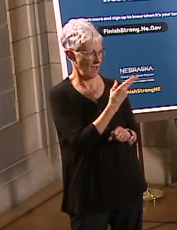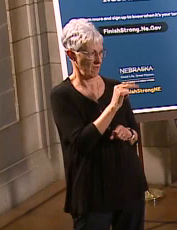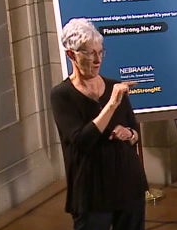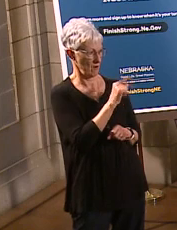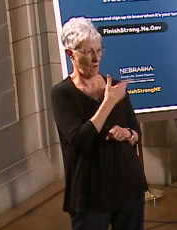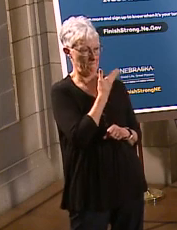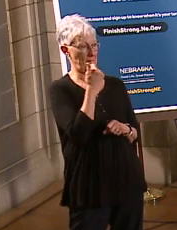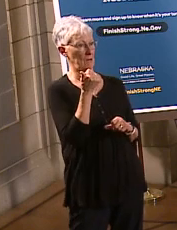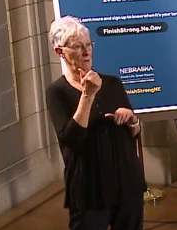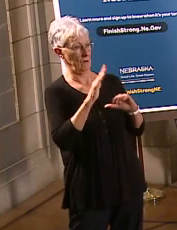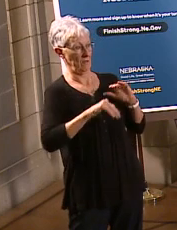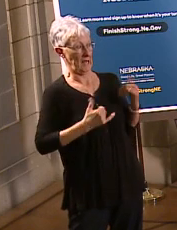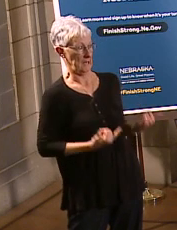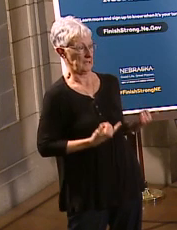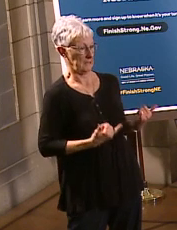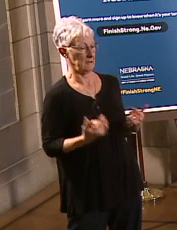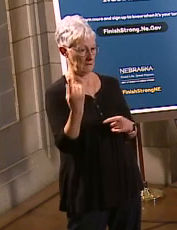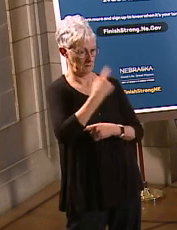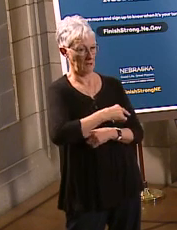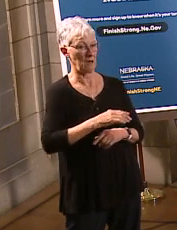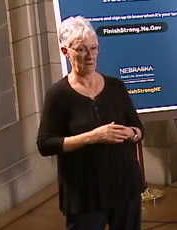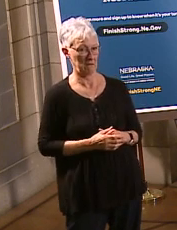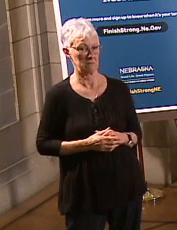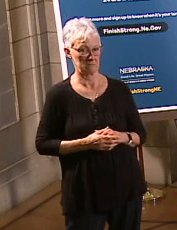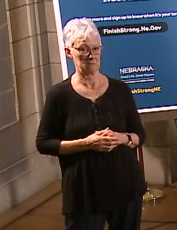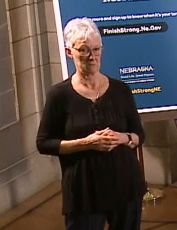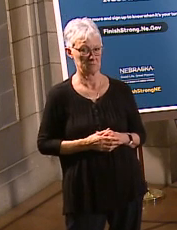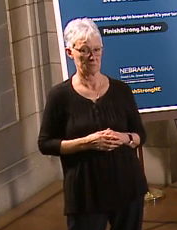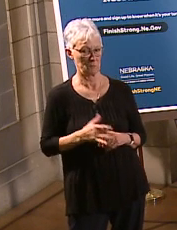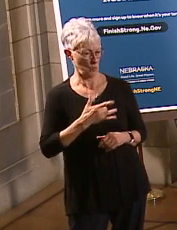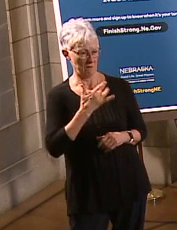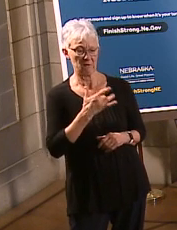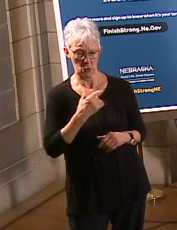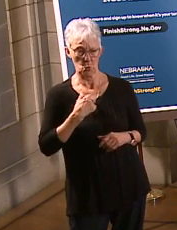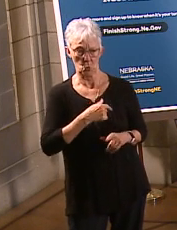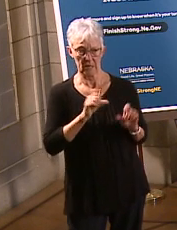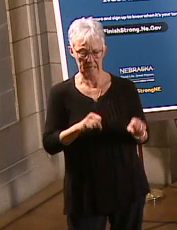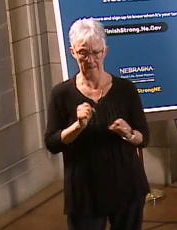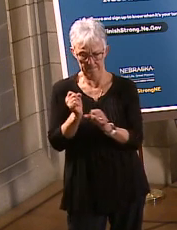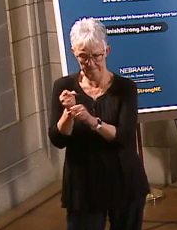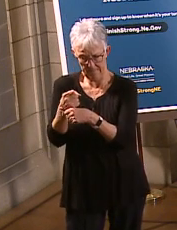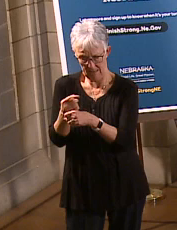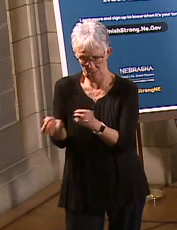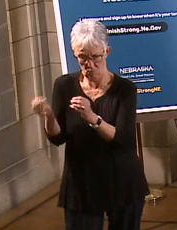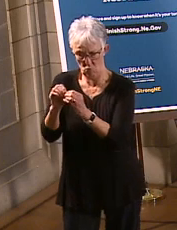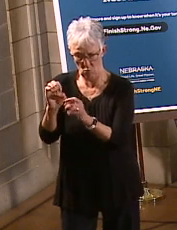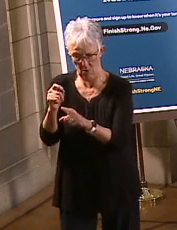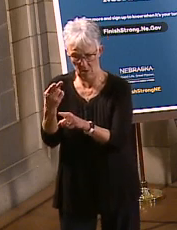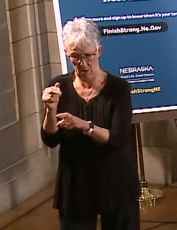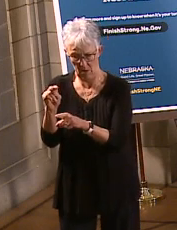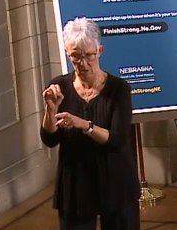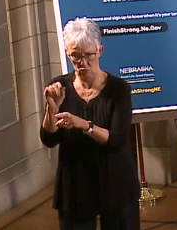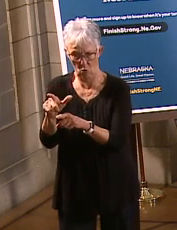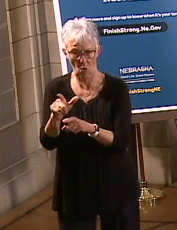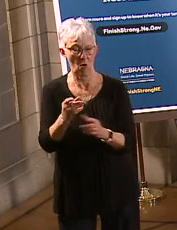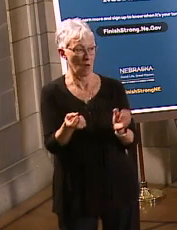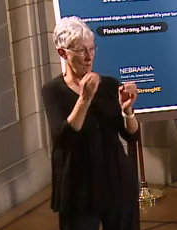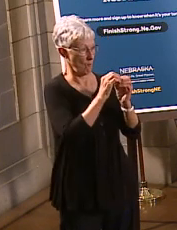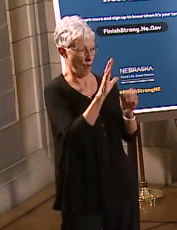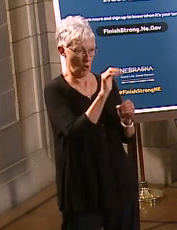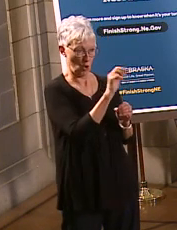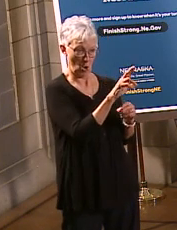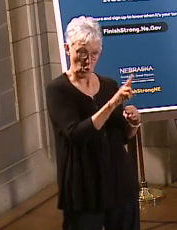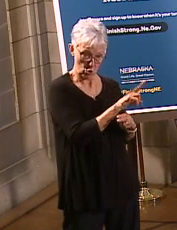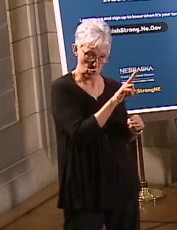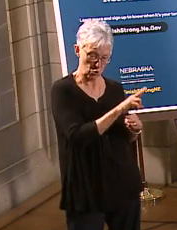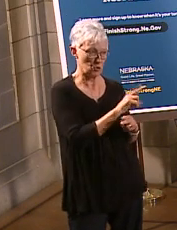today. And we think that we can produce more ethanol, have our cars burning more ethanol, reducing greenhouse gases